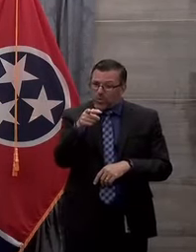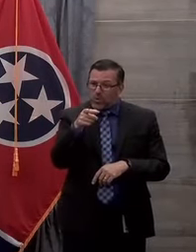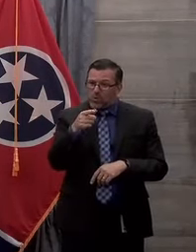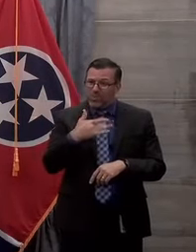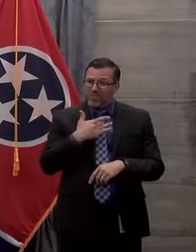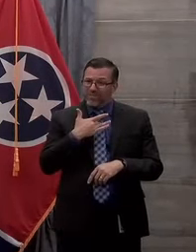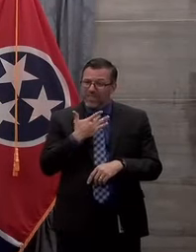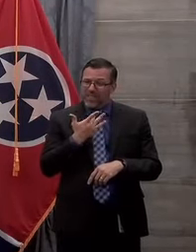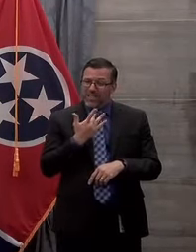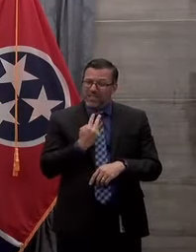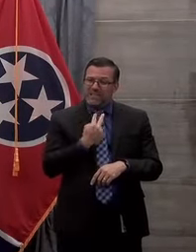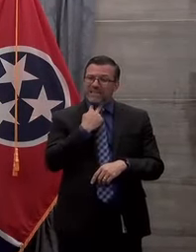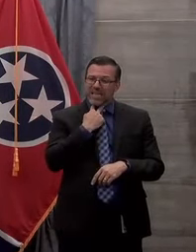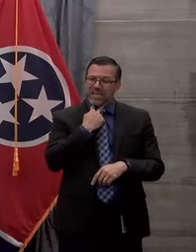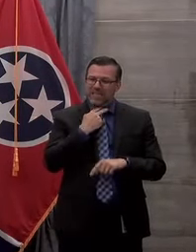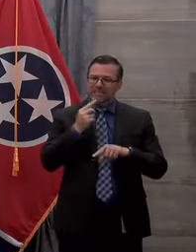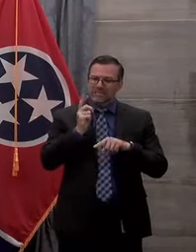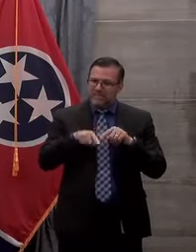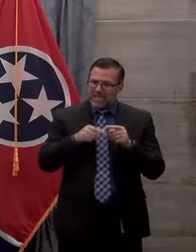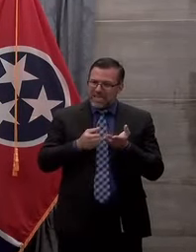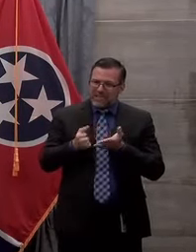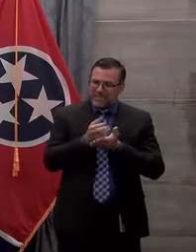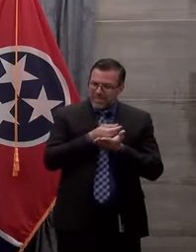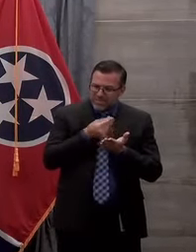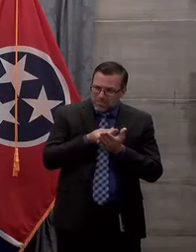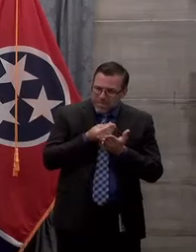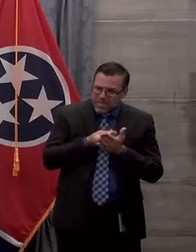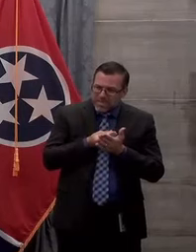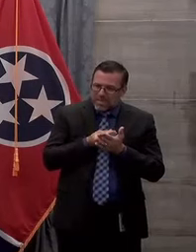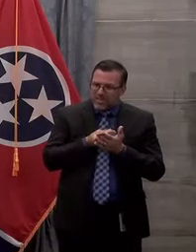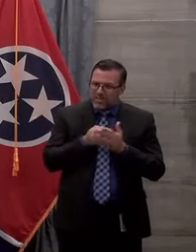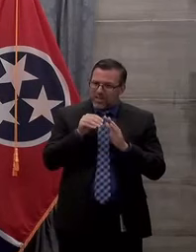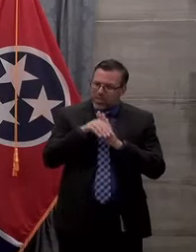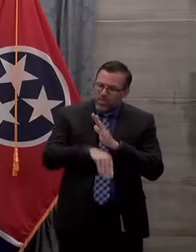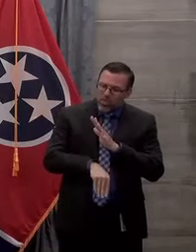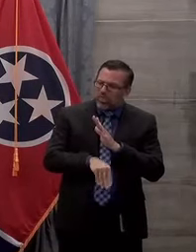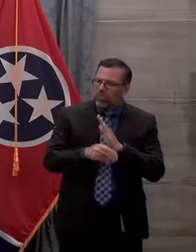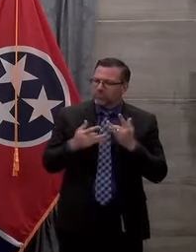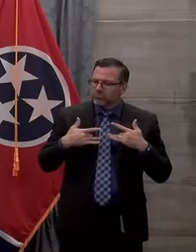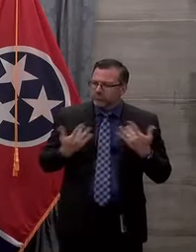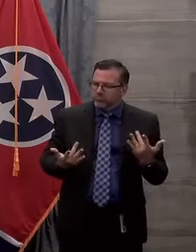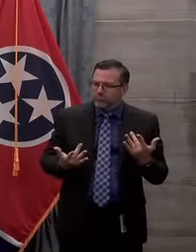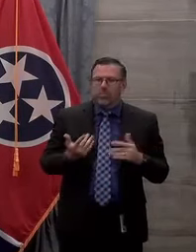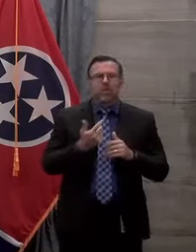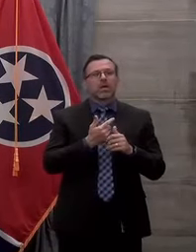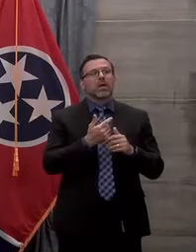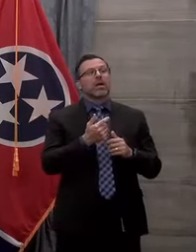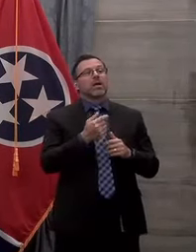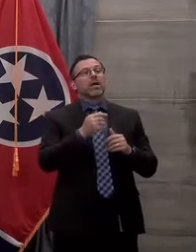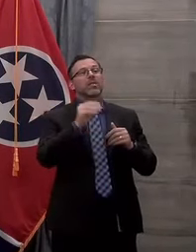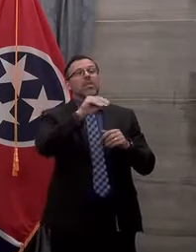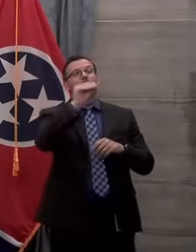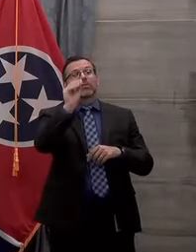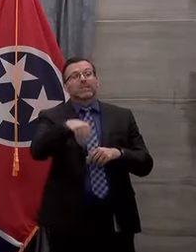revenue. Are you currently unable to generate revenue? And the businesses that report that they were unable to generate revenue dropped